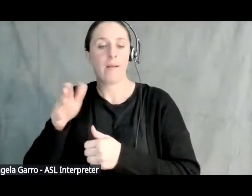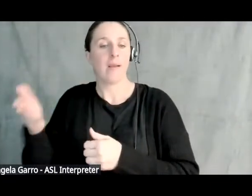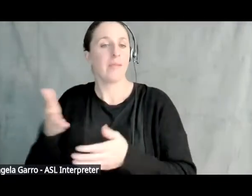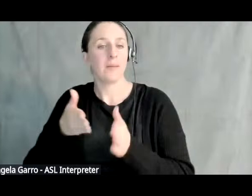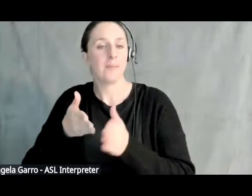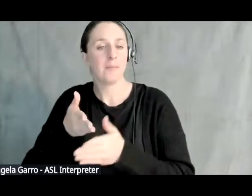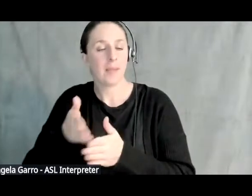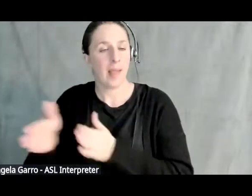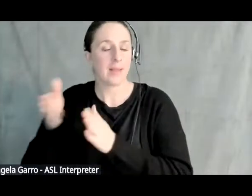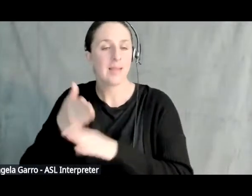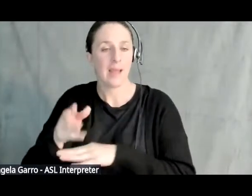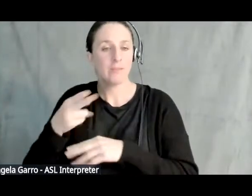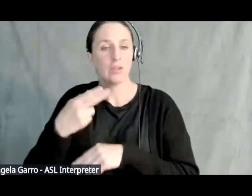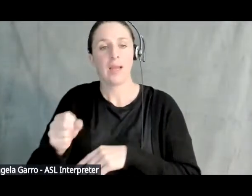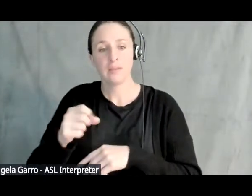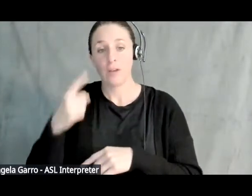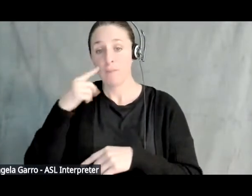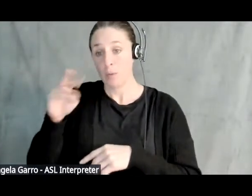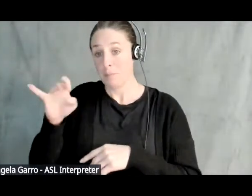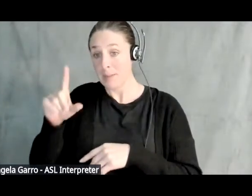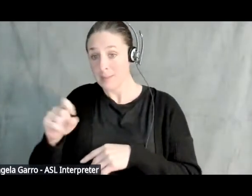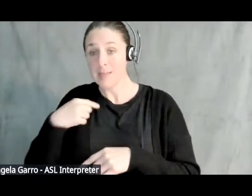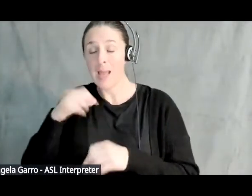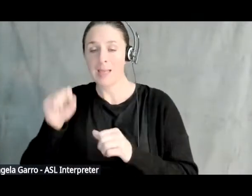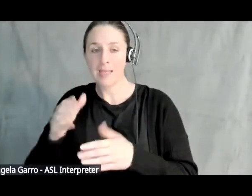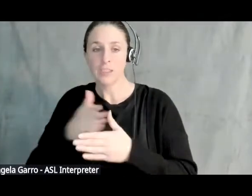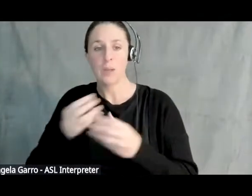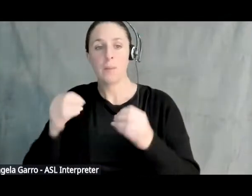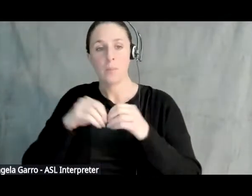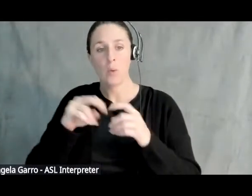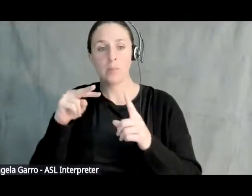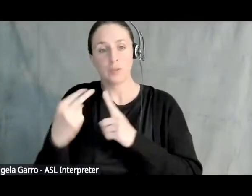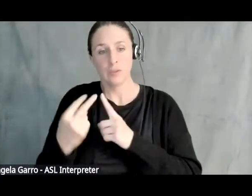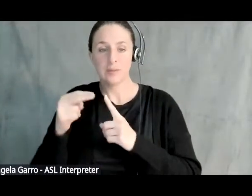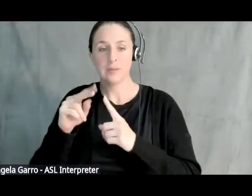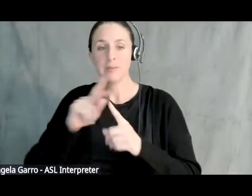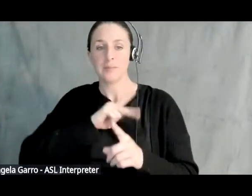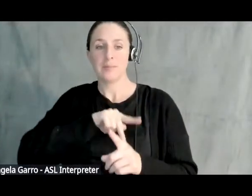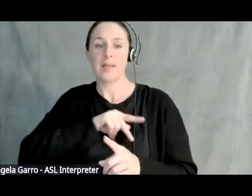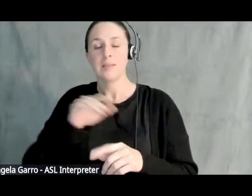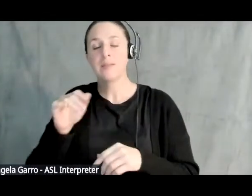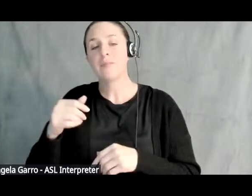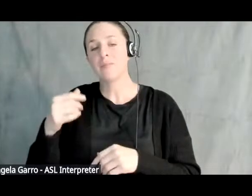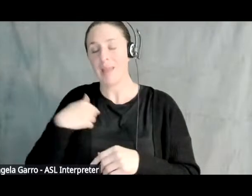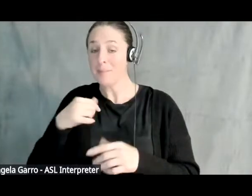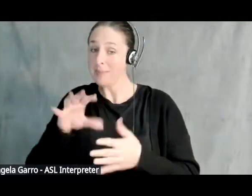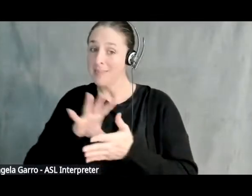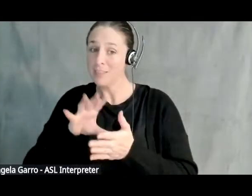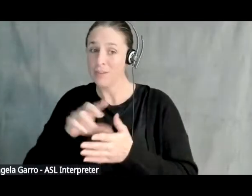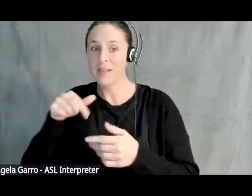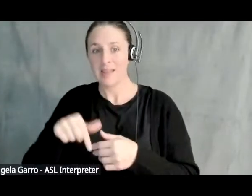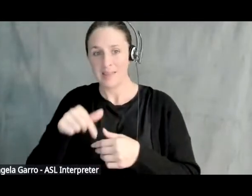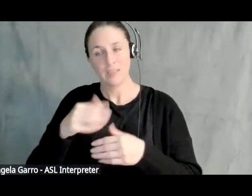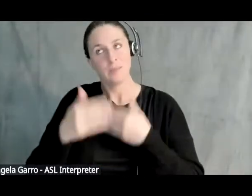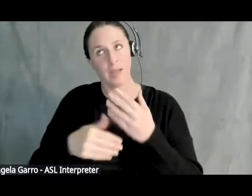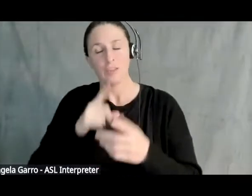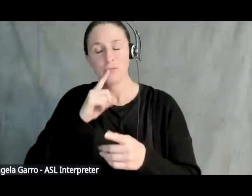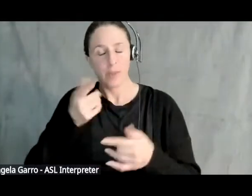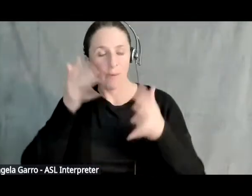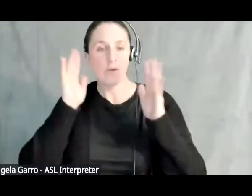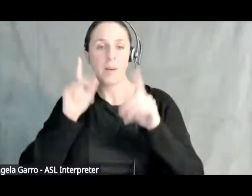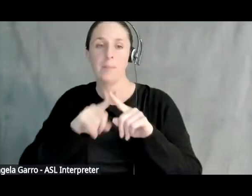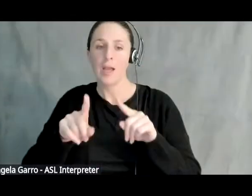Yeah, as for Mills, I can also share a more personal perspective as I am a senior. This process has been super overwhelming, but it's great